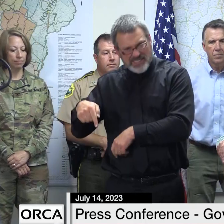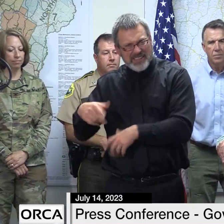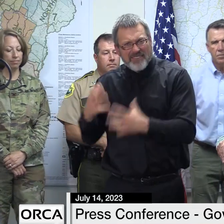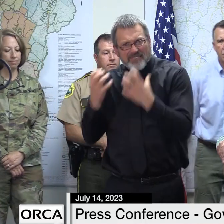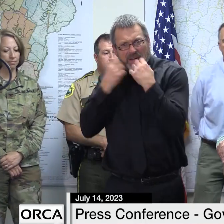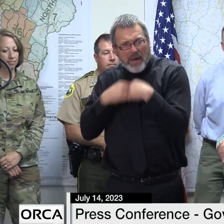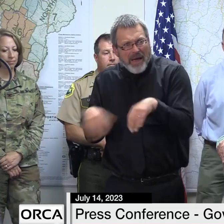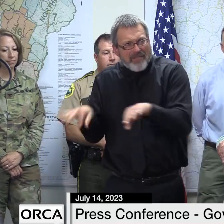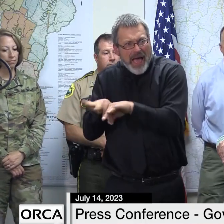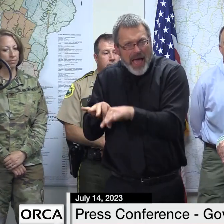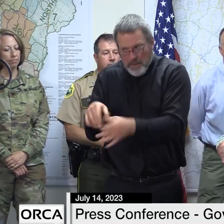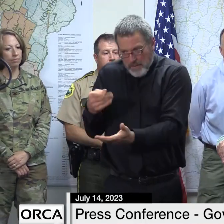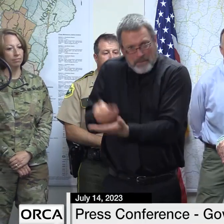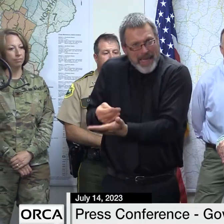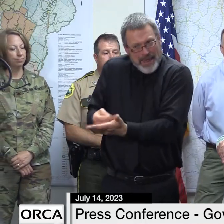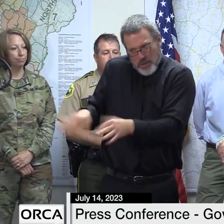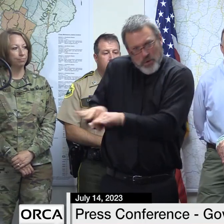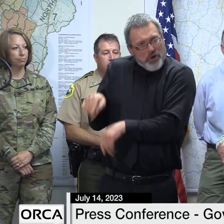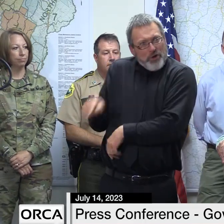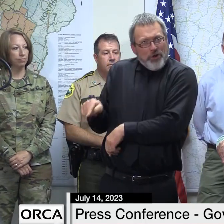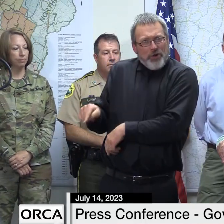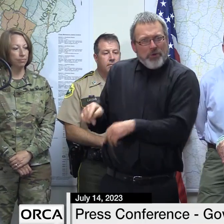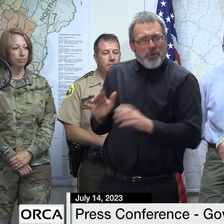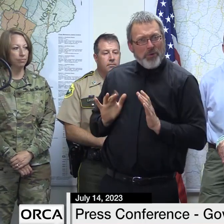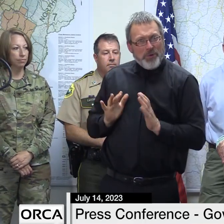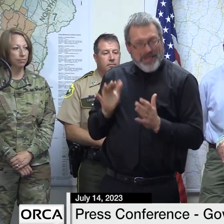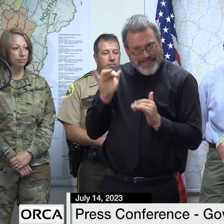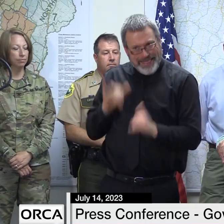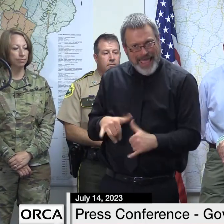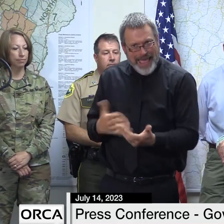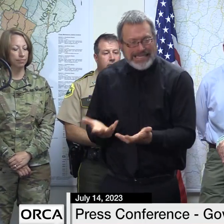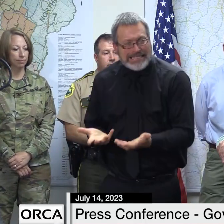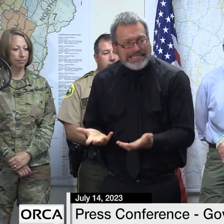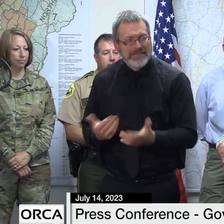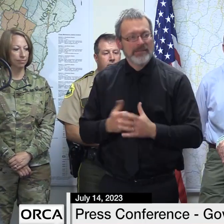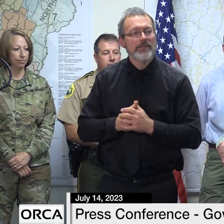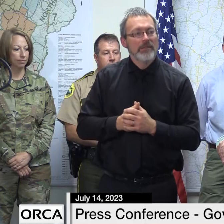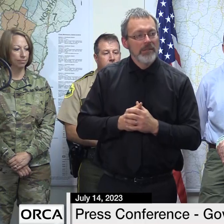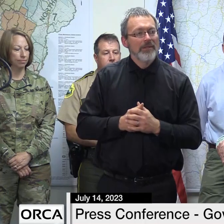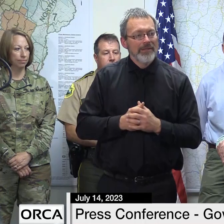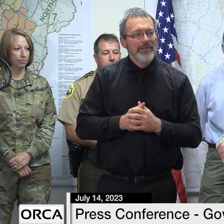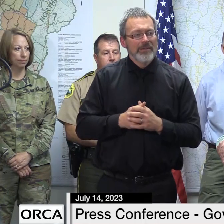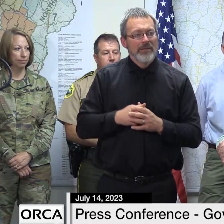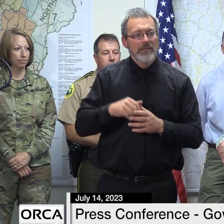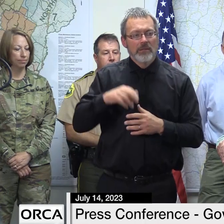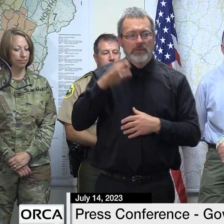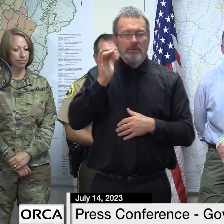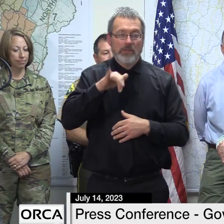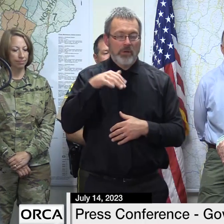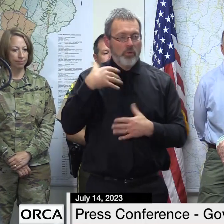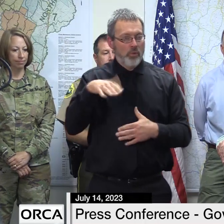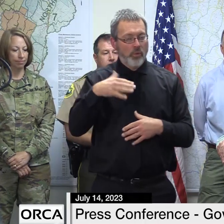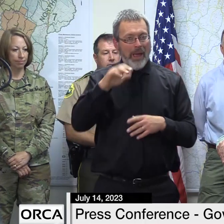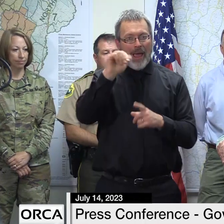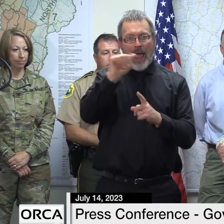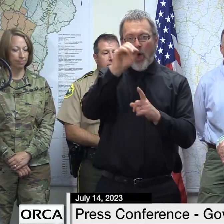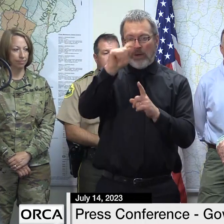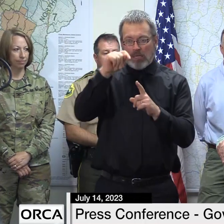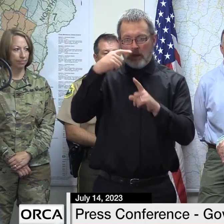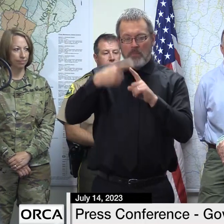us. So there has been some great work done by transportation in identifying some areas